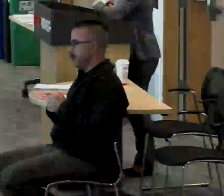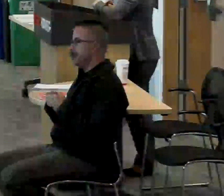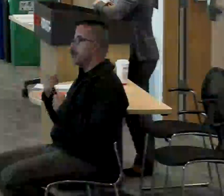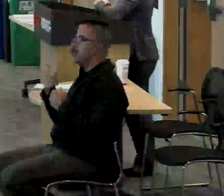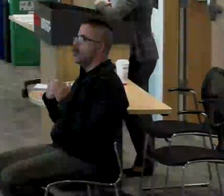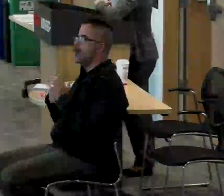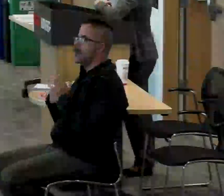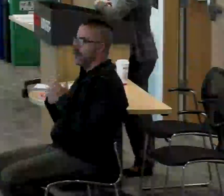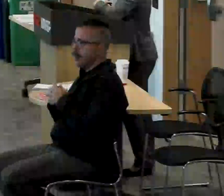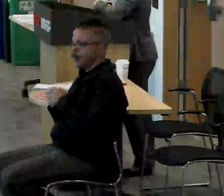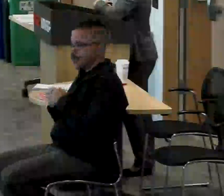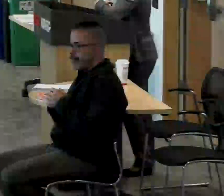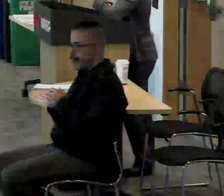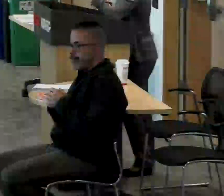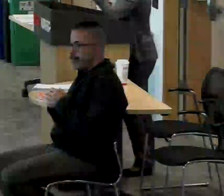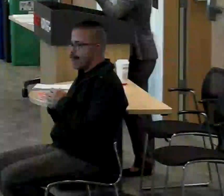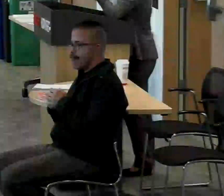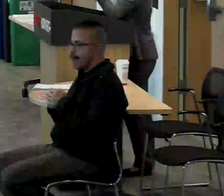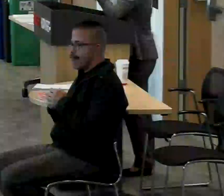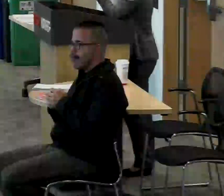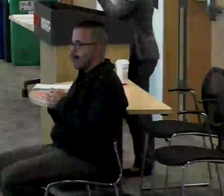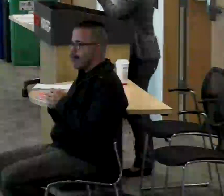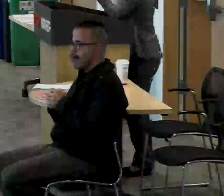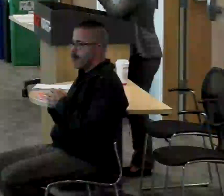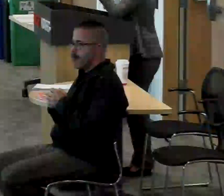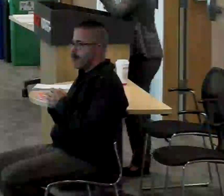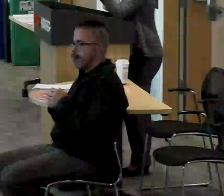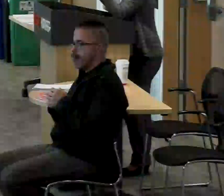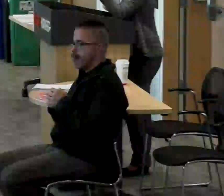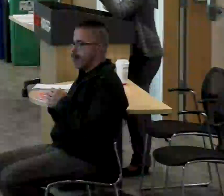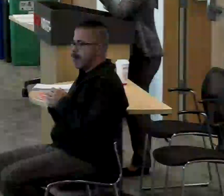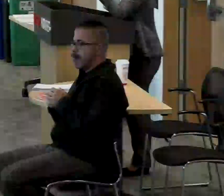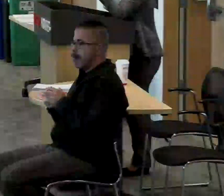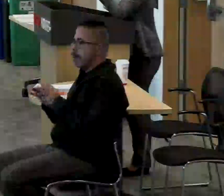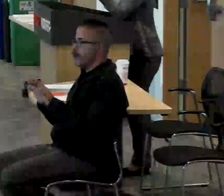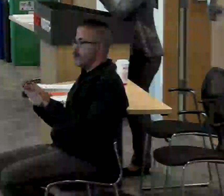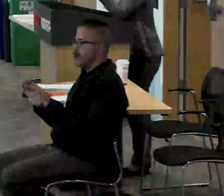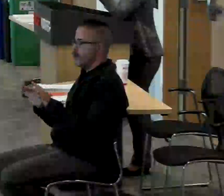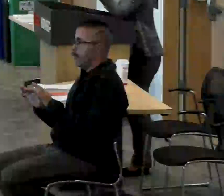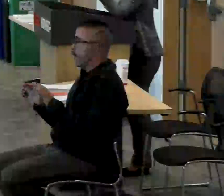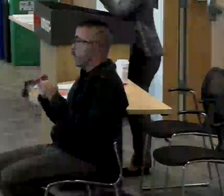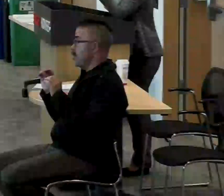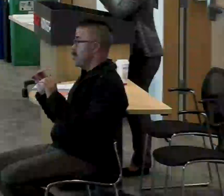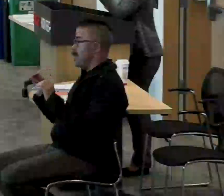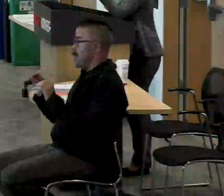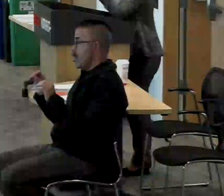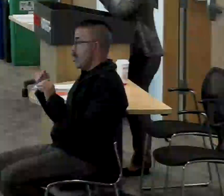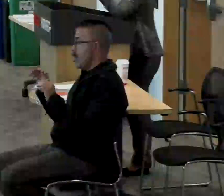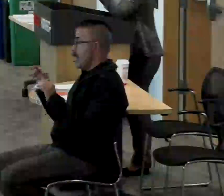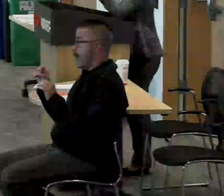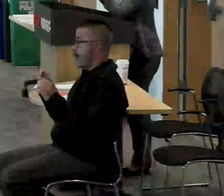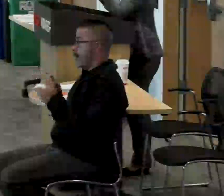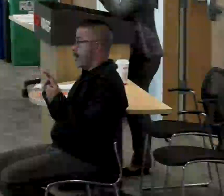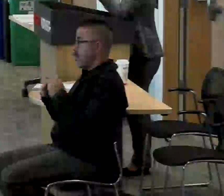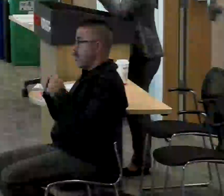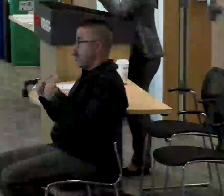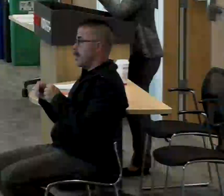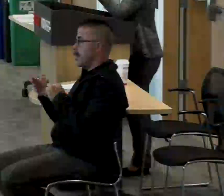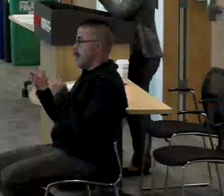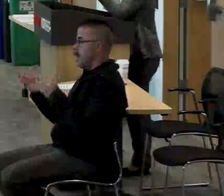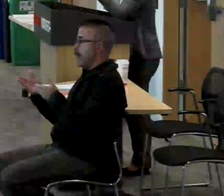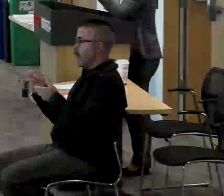that is right now we aren't, no ABLE program is able to offer face-to-face customer service, which is